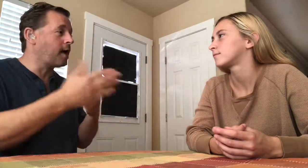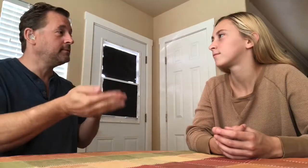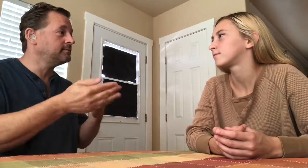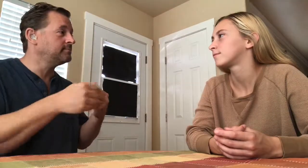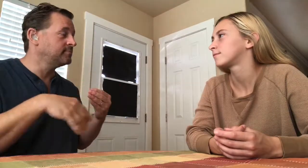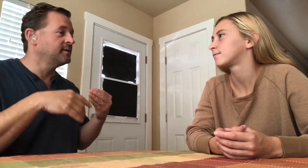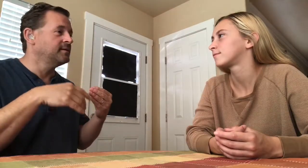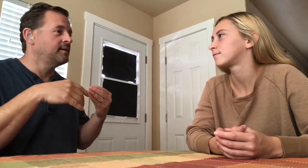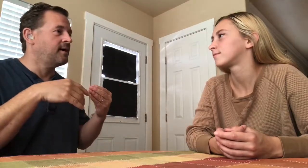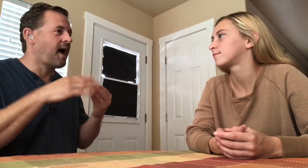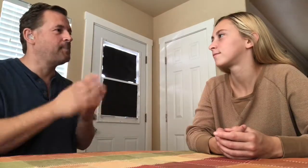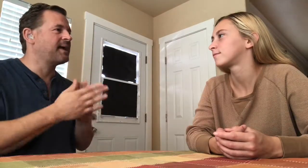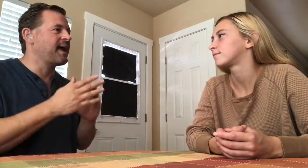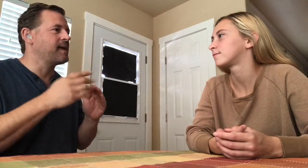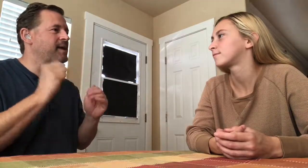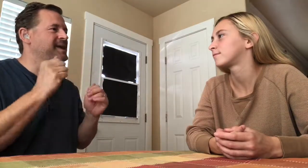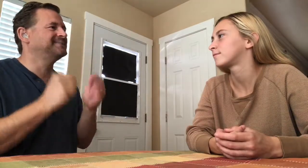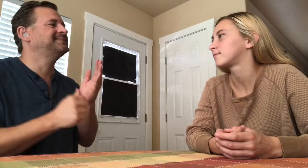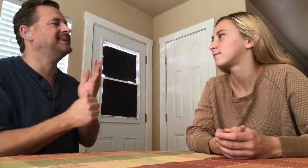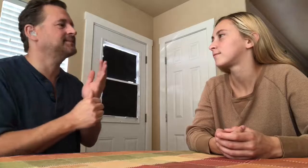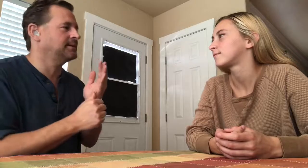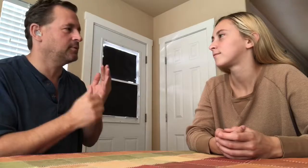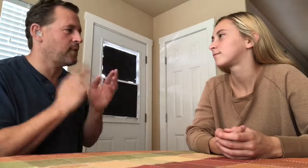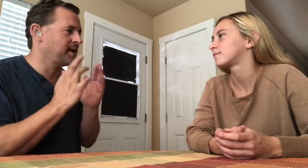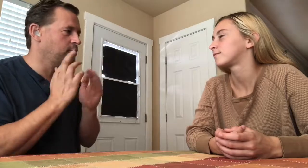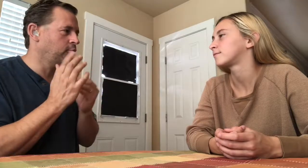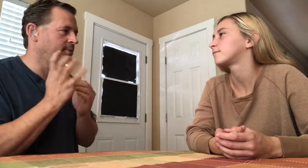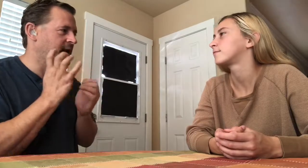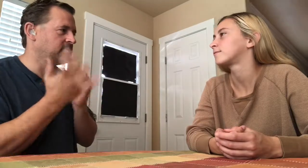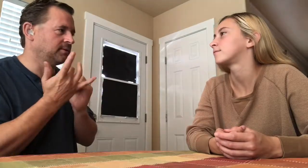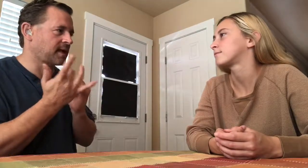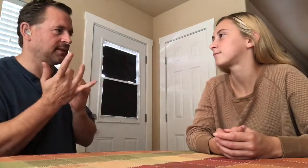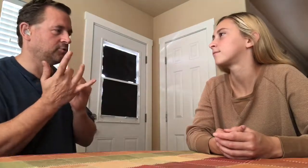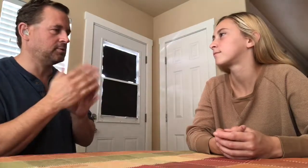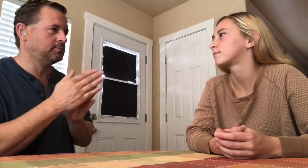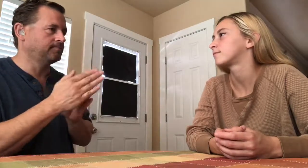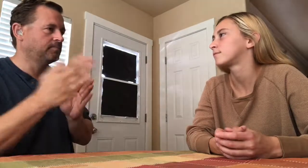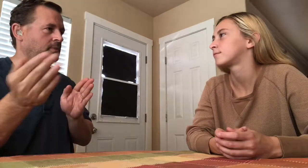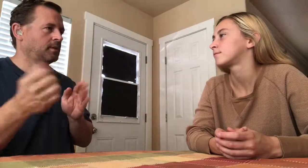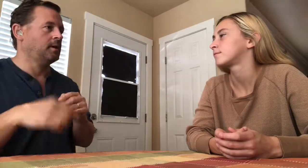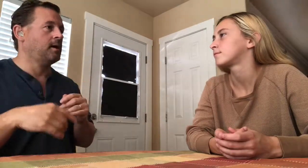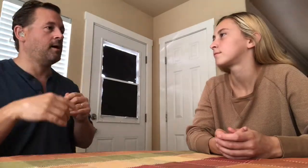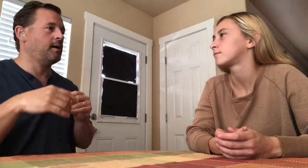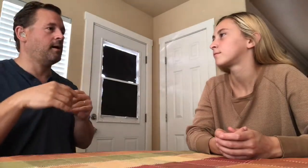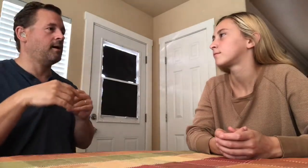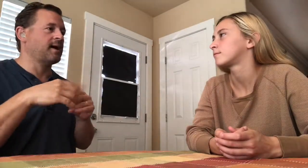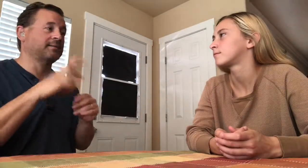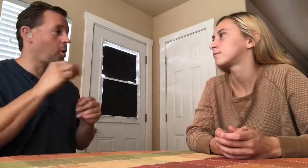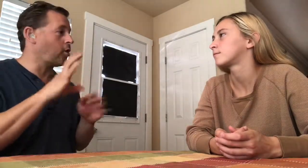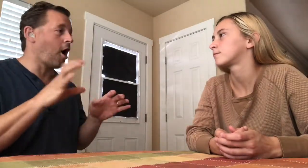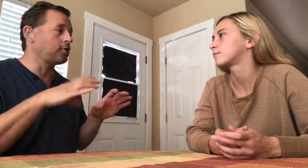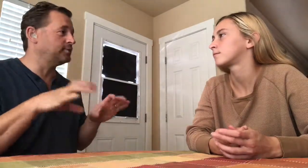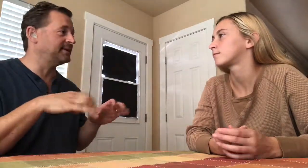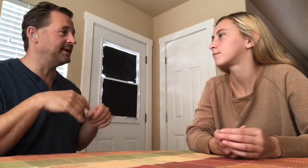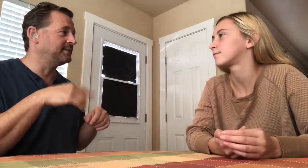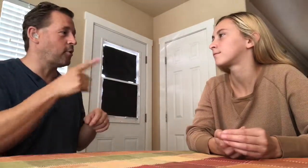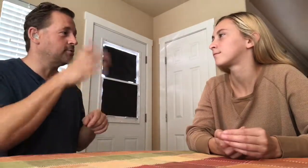on, I became a assistant radio communication technician. And no longer did those